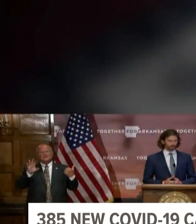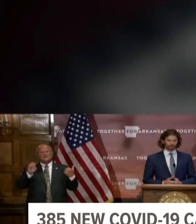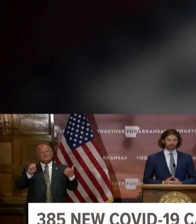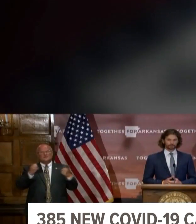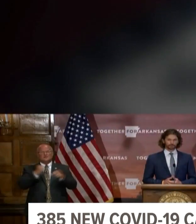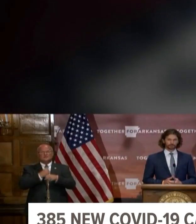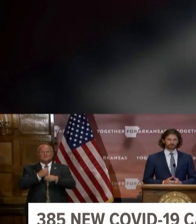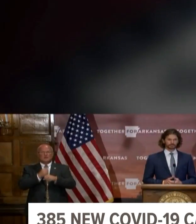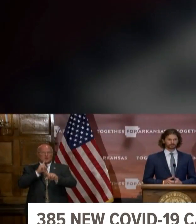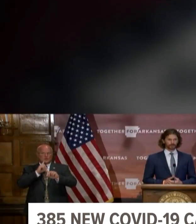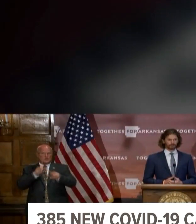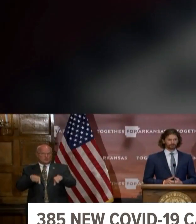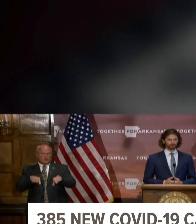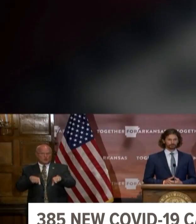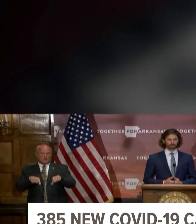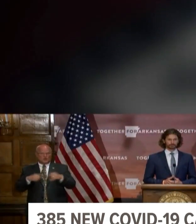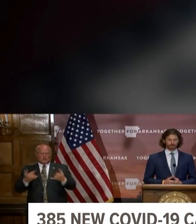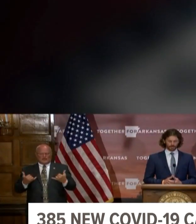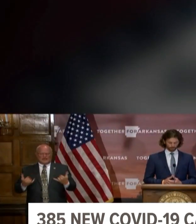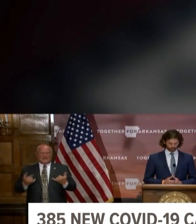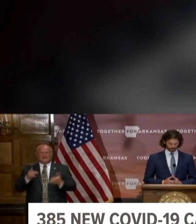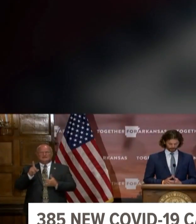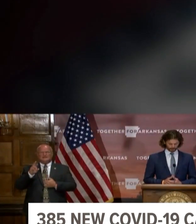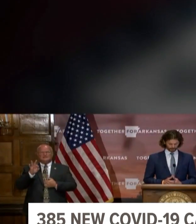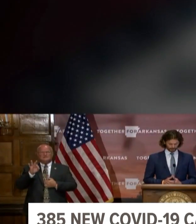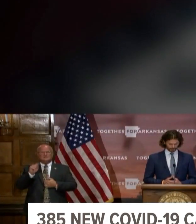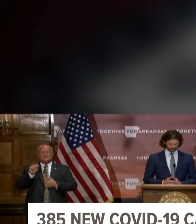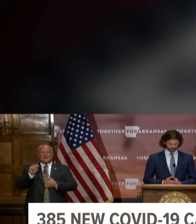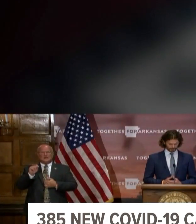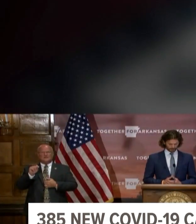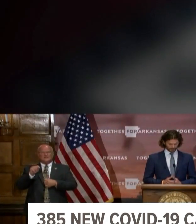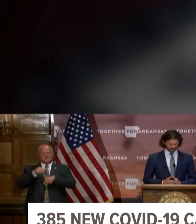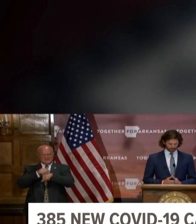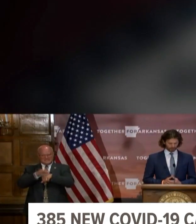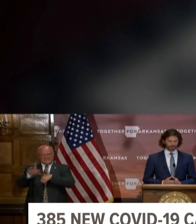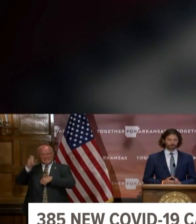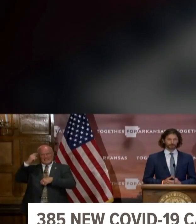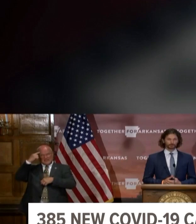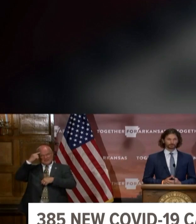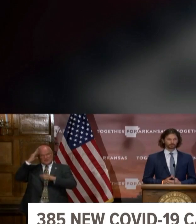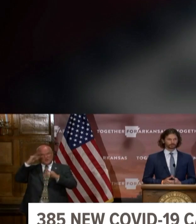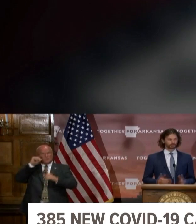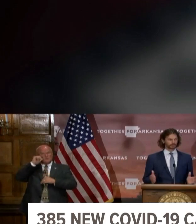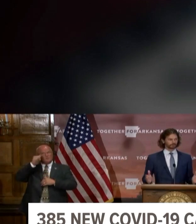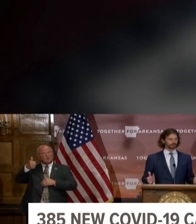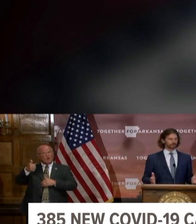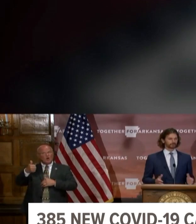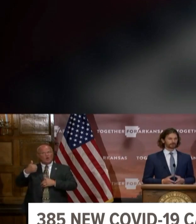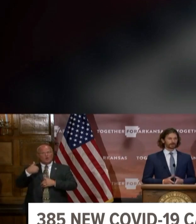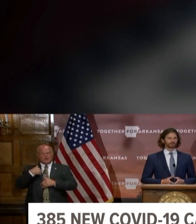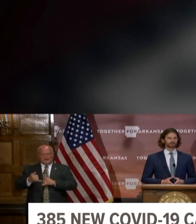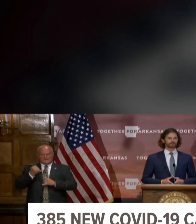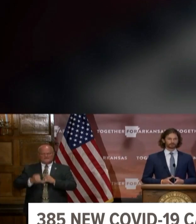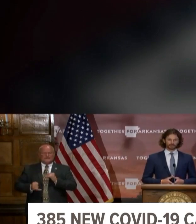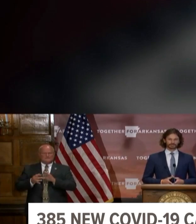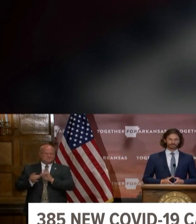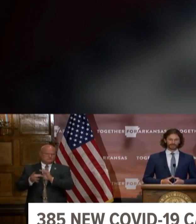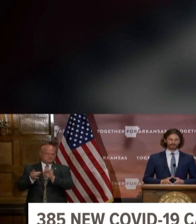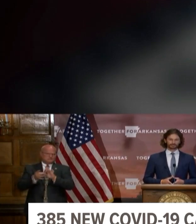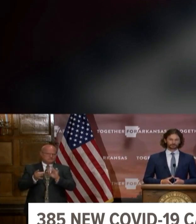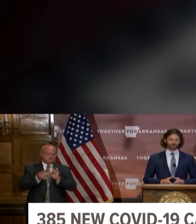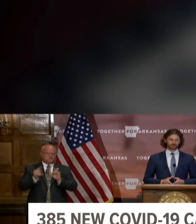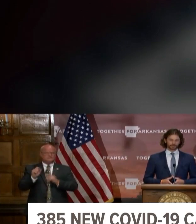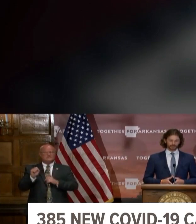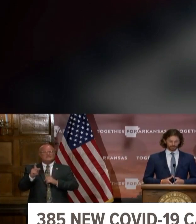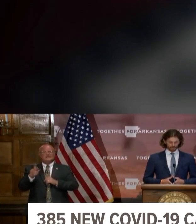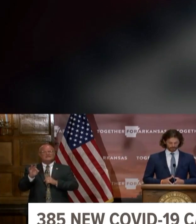produced a progress report. It's in draft form, and we're going to get it to the governor, we hope, tomorrow. We're getting final comments from the rest of the